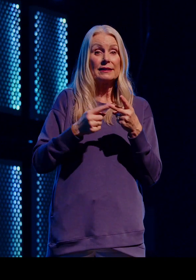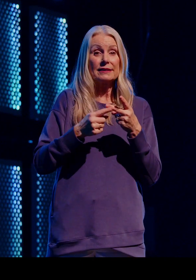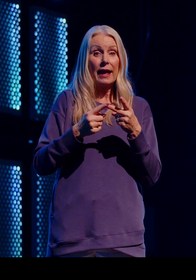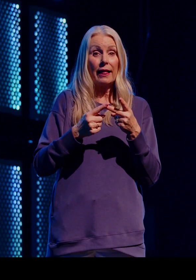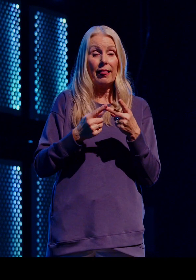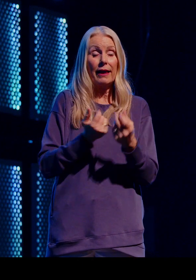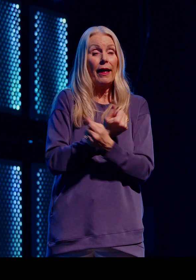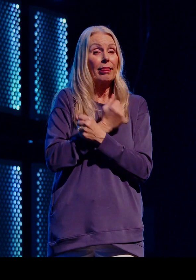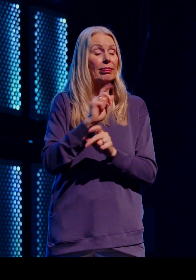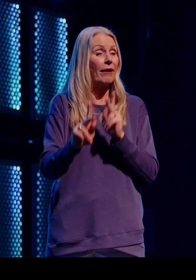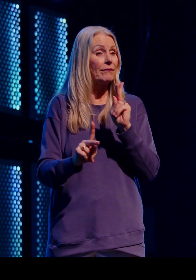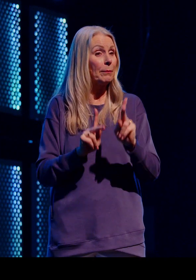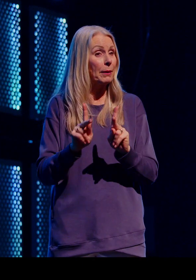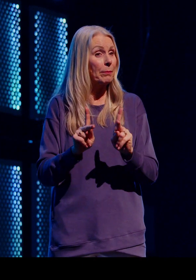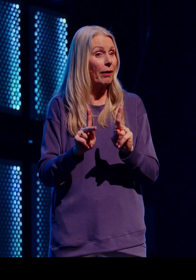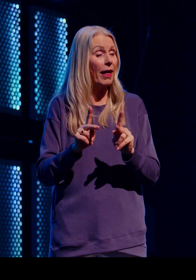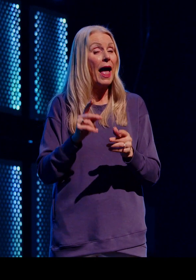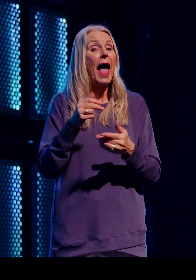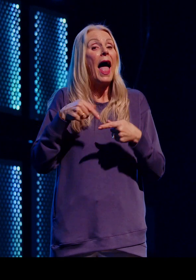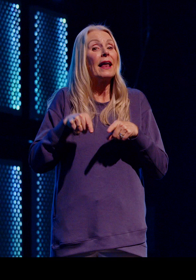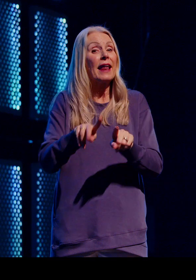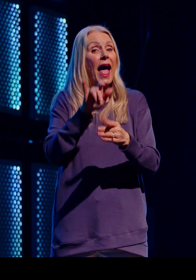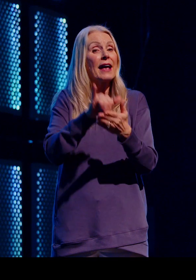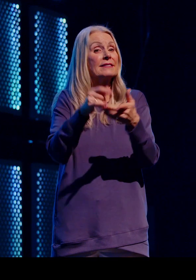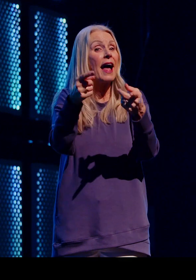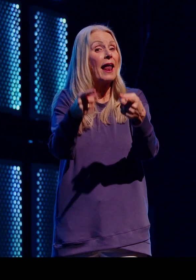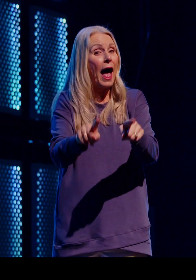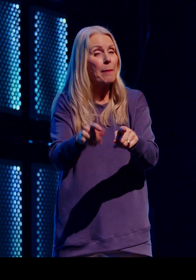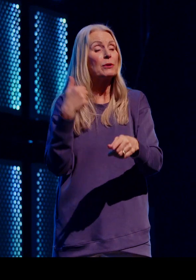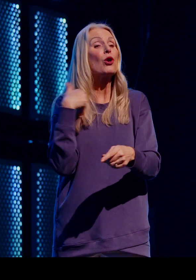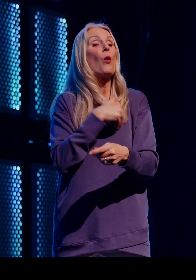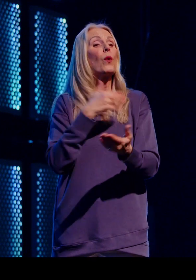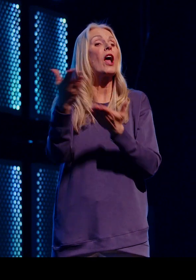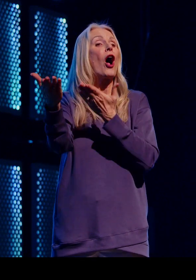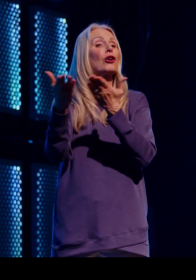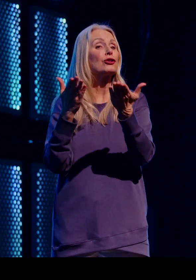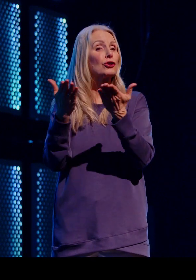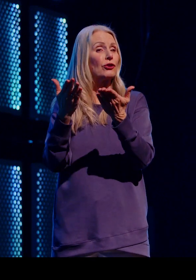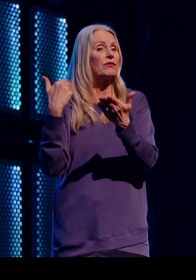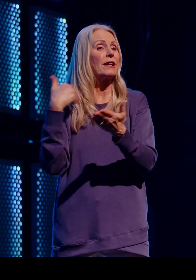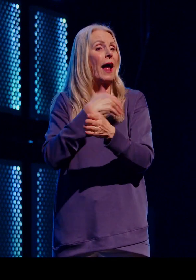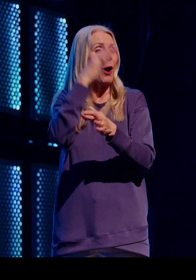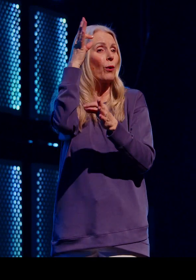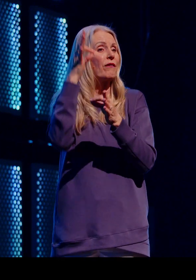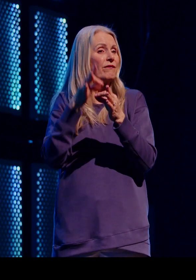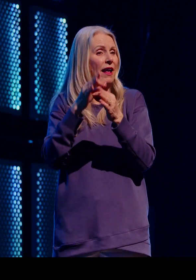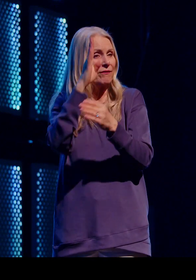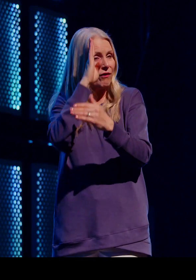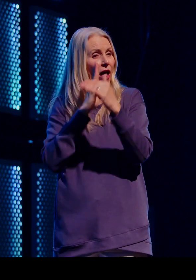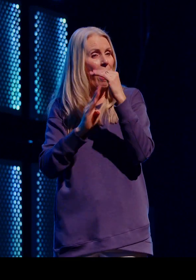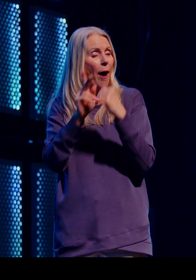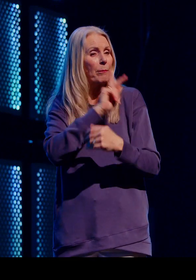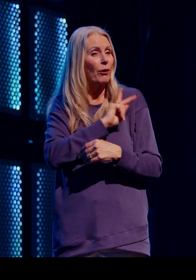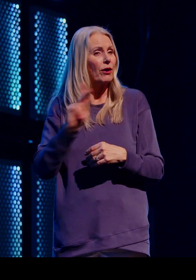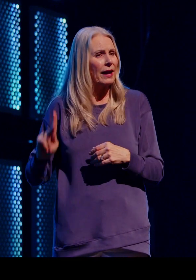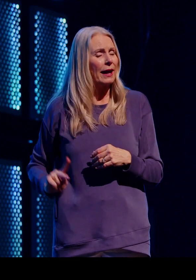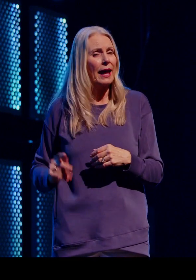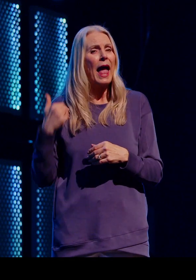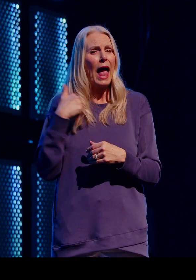we do, we will be serving our faithful, humble King in a way that is worthy. We want to do that, don't we,